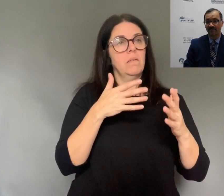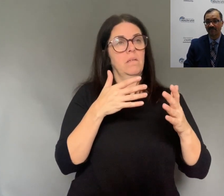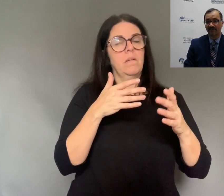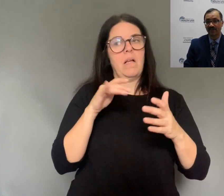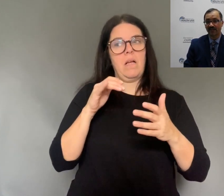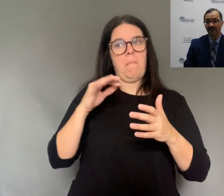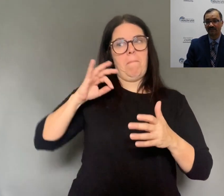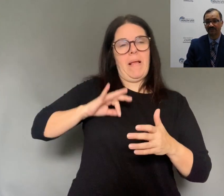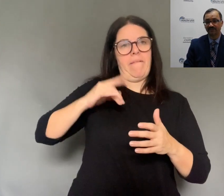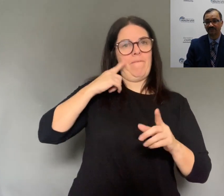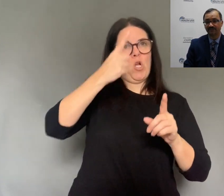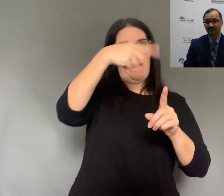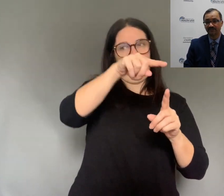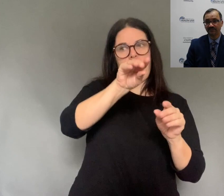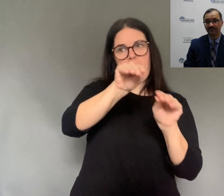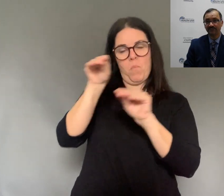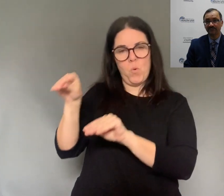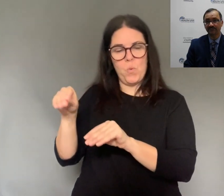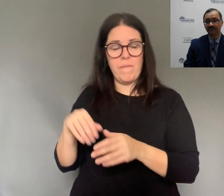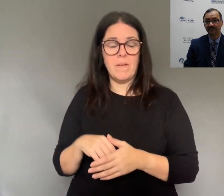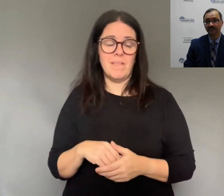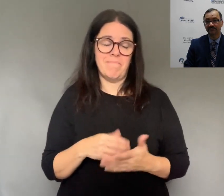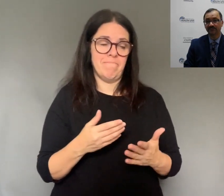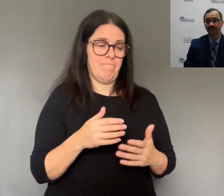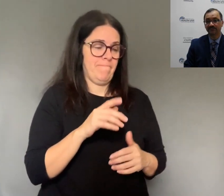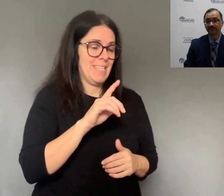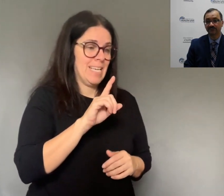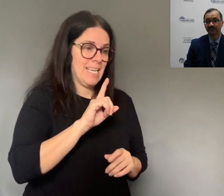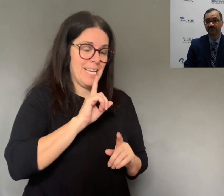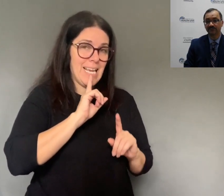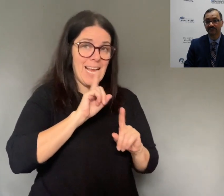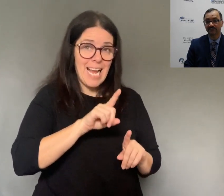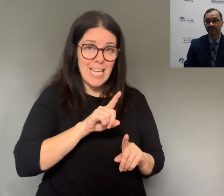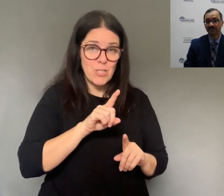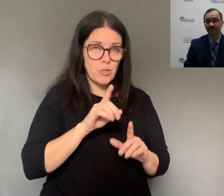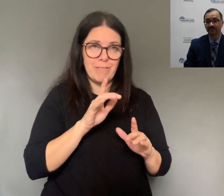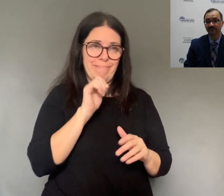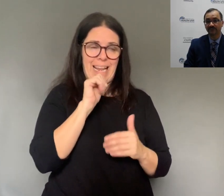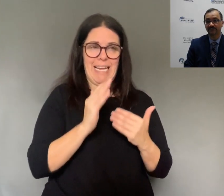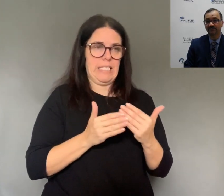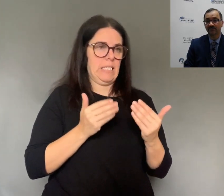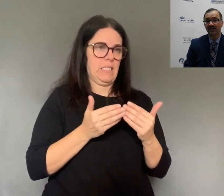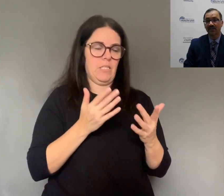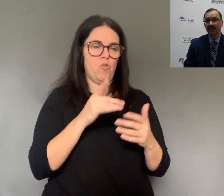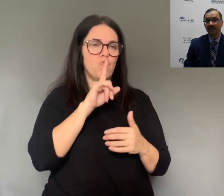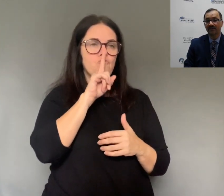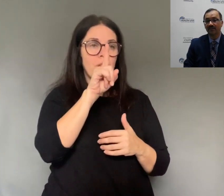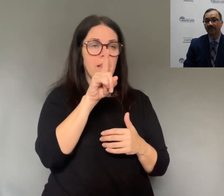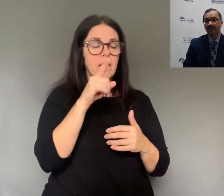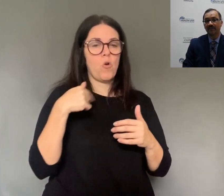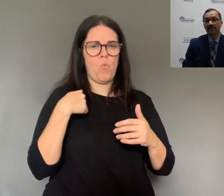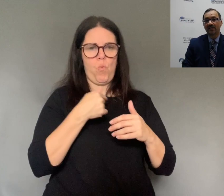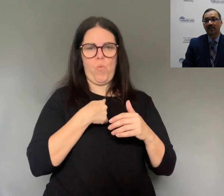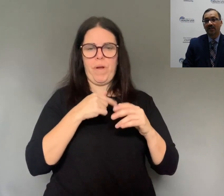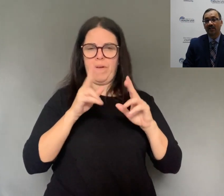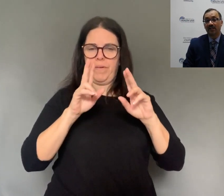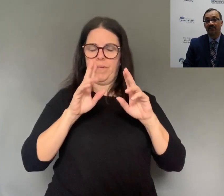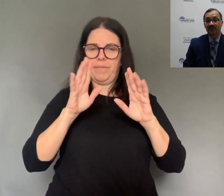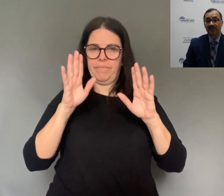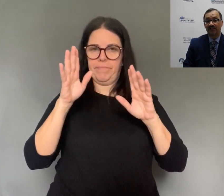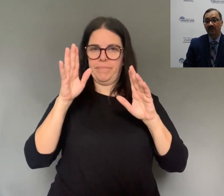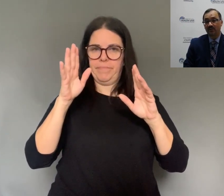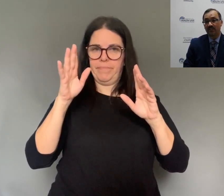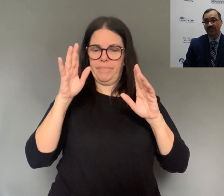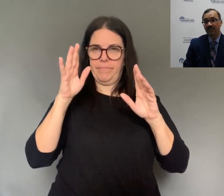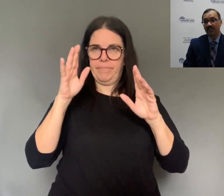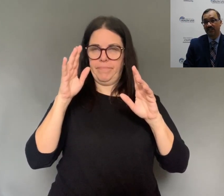Has moving them been good for the long-term care home that these residents were moved out of? Has it been positive?